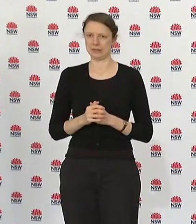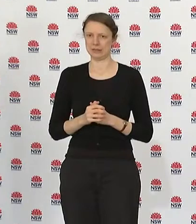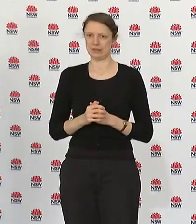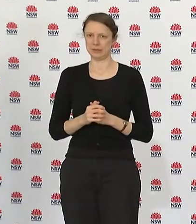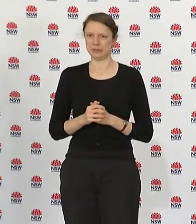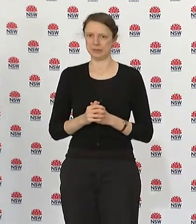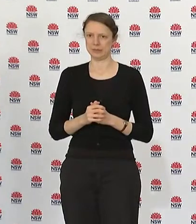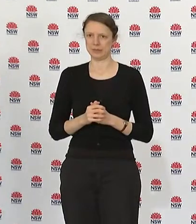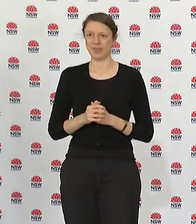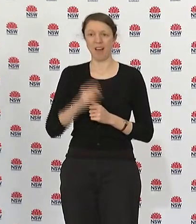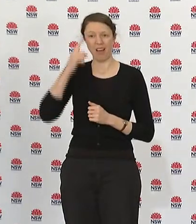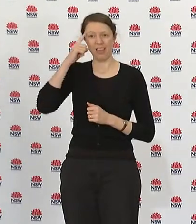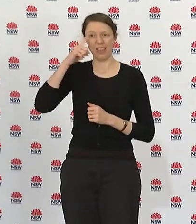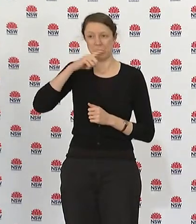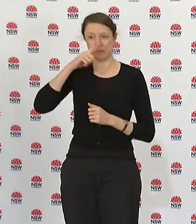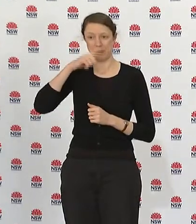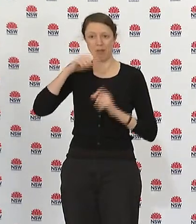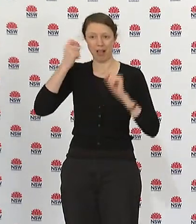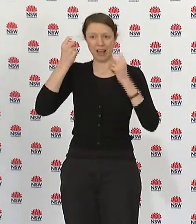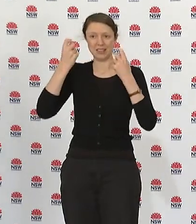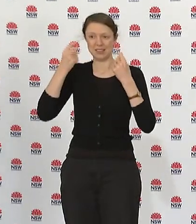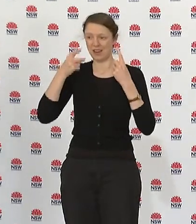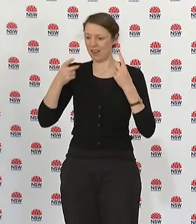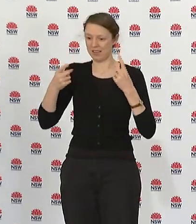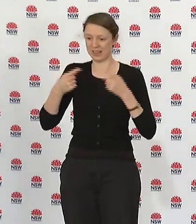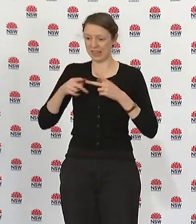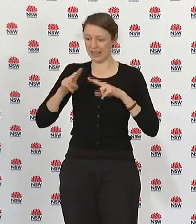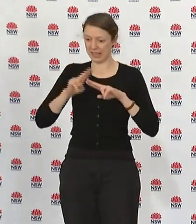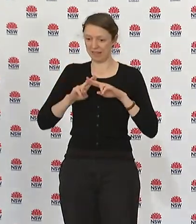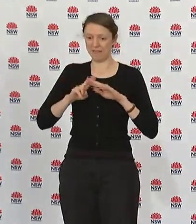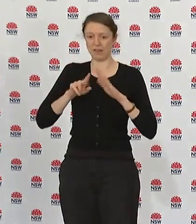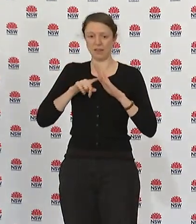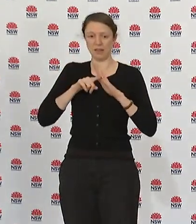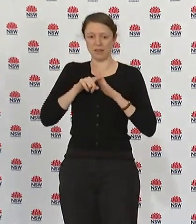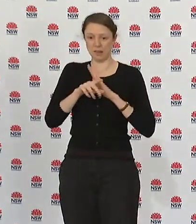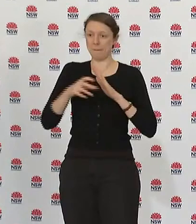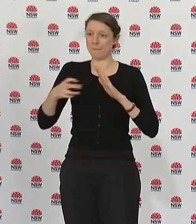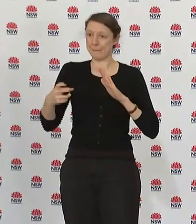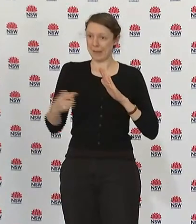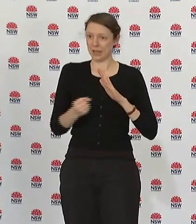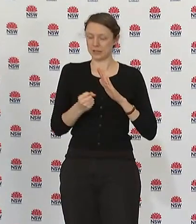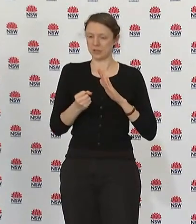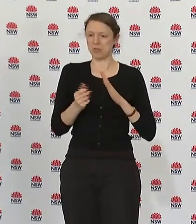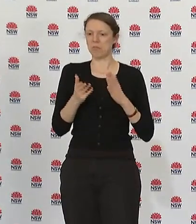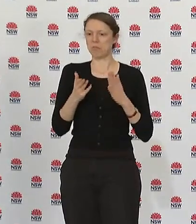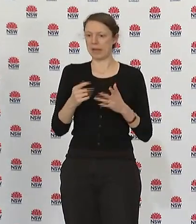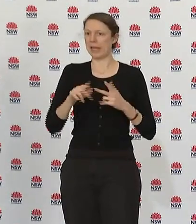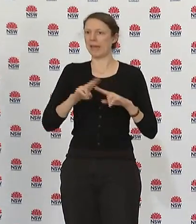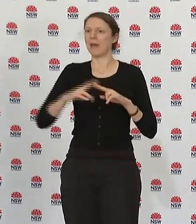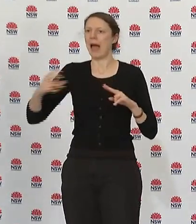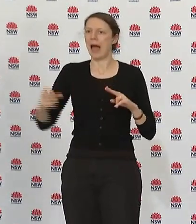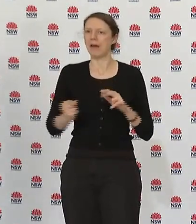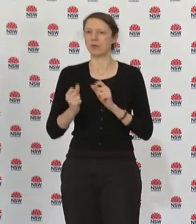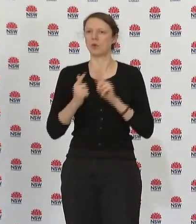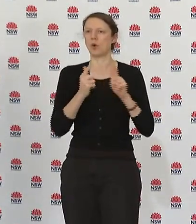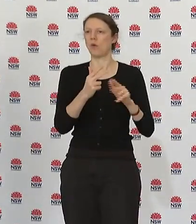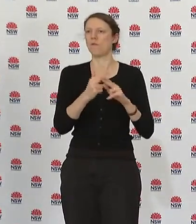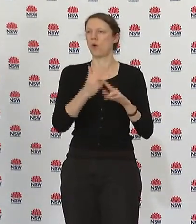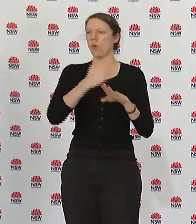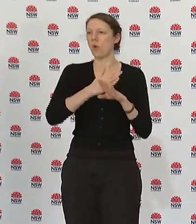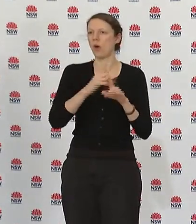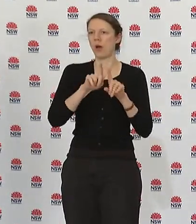about that. Only leave if you must, if you're a critical worker, or if you have to go and get